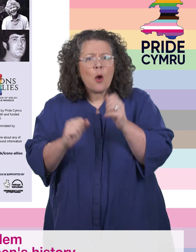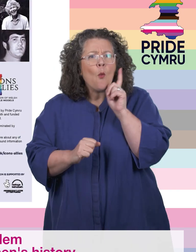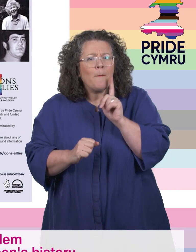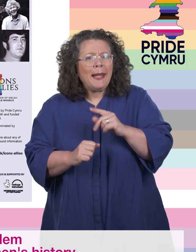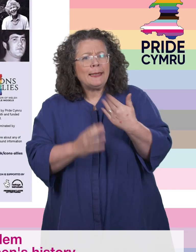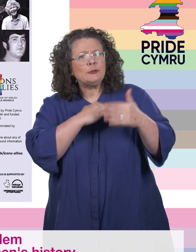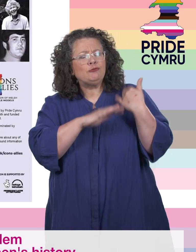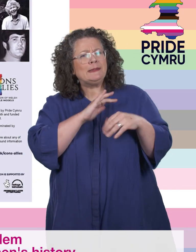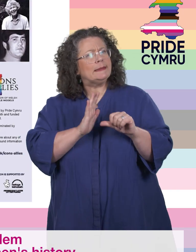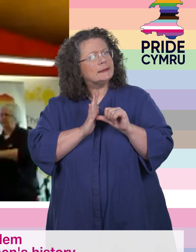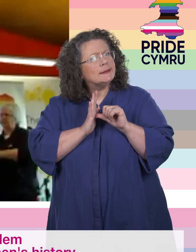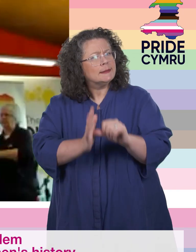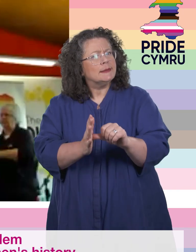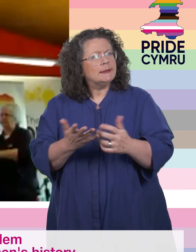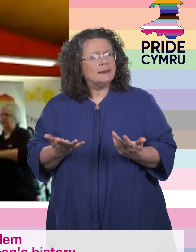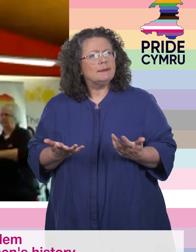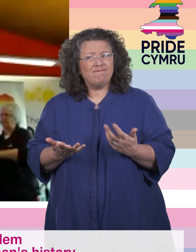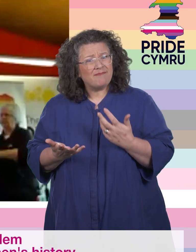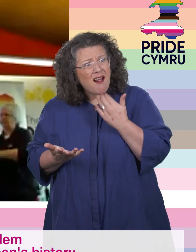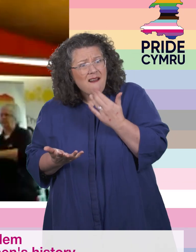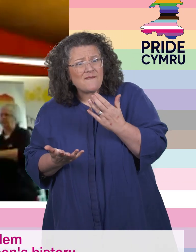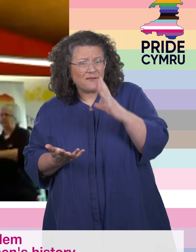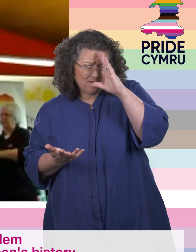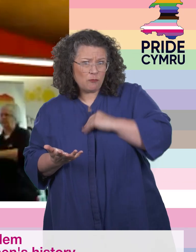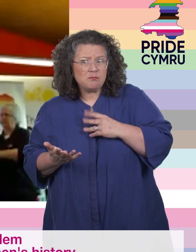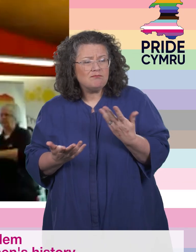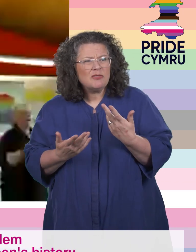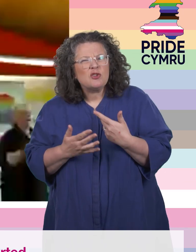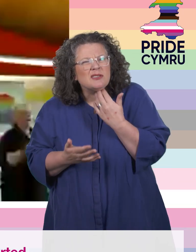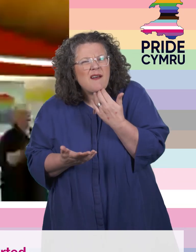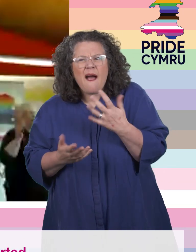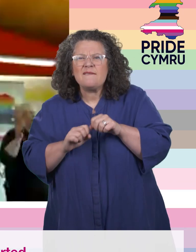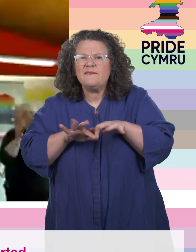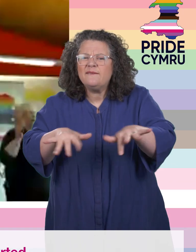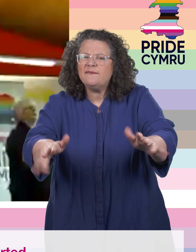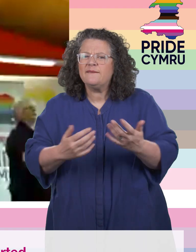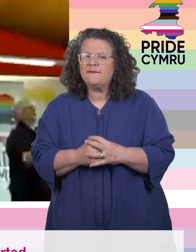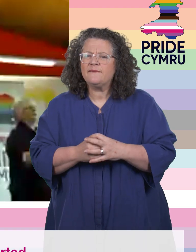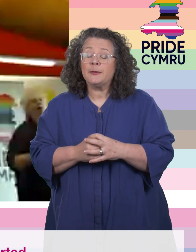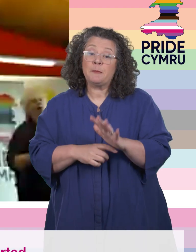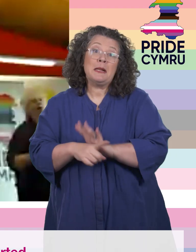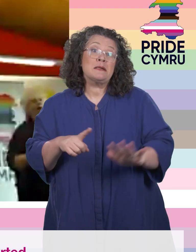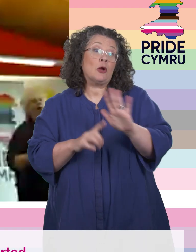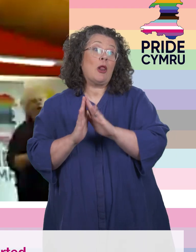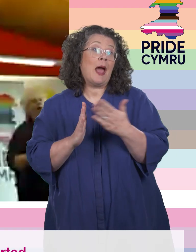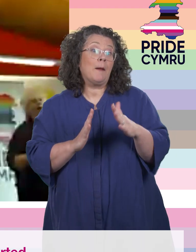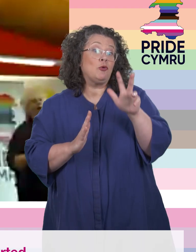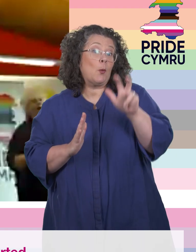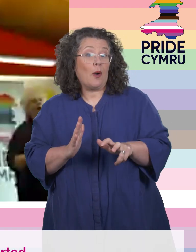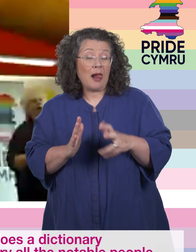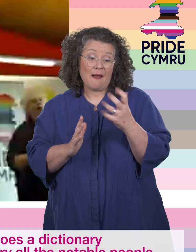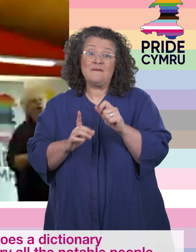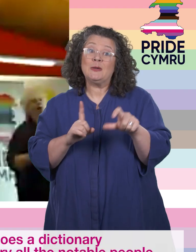problem with trying to uncover women's history, speaking, is vastly